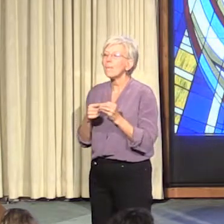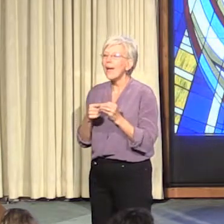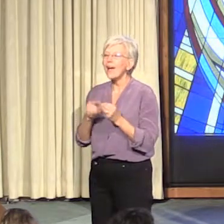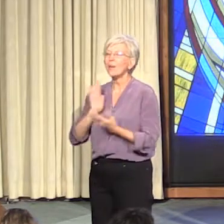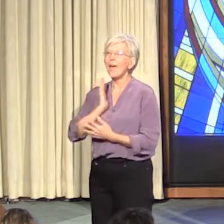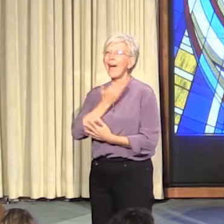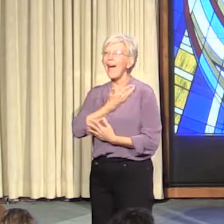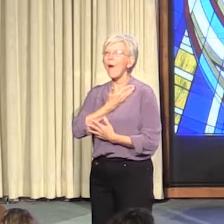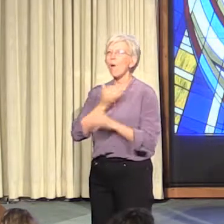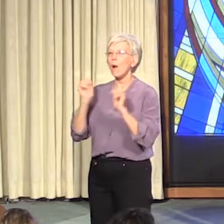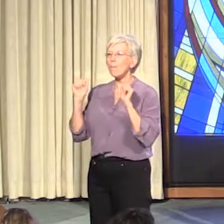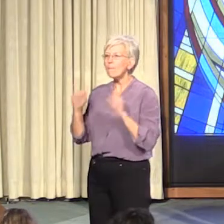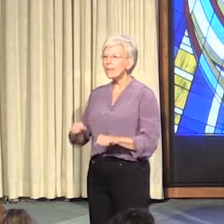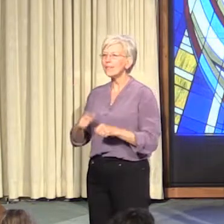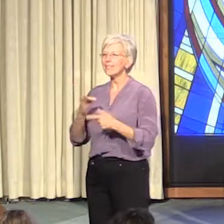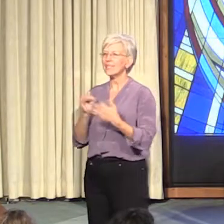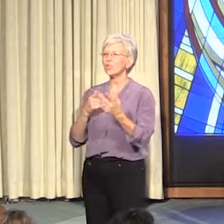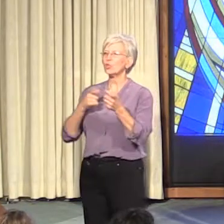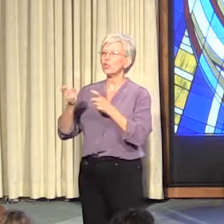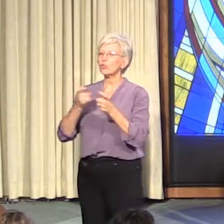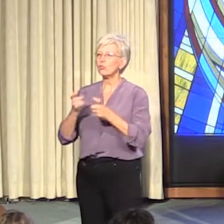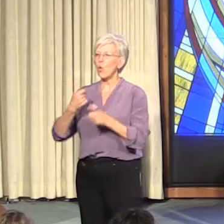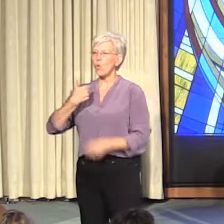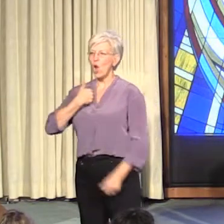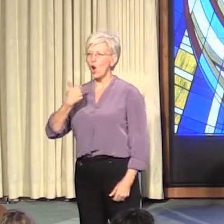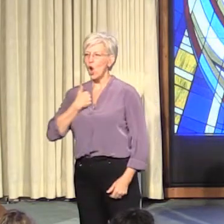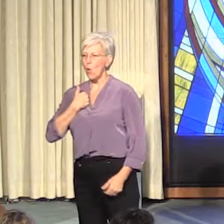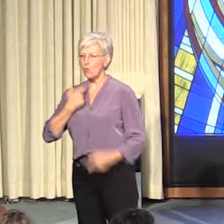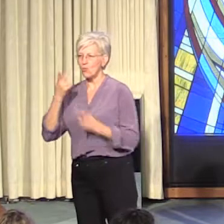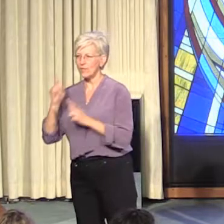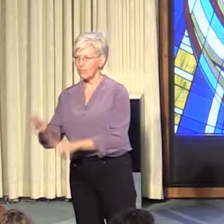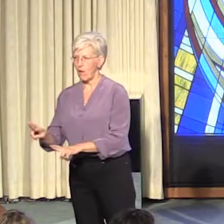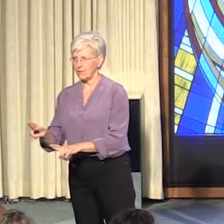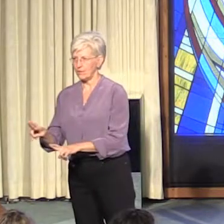our ability to control our own response.